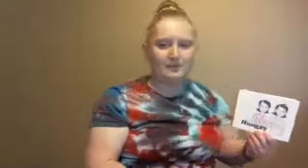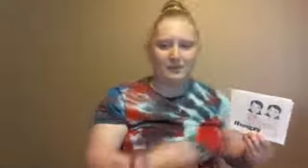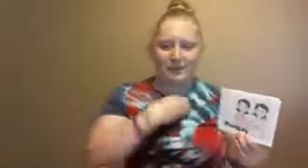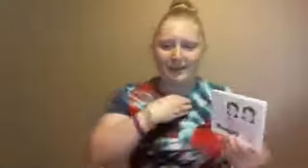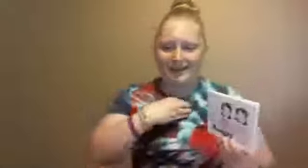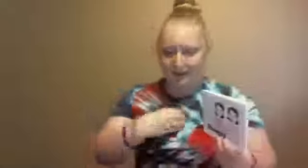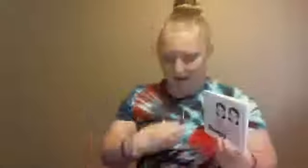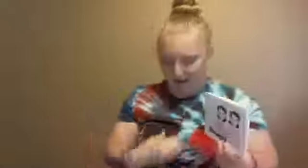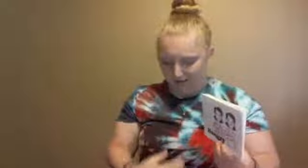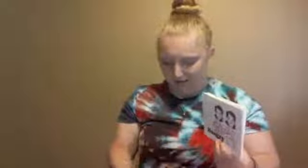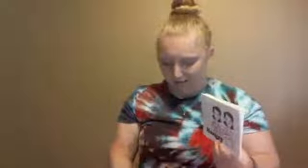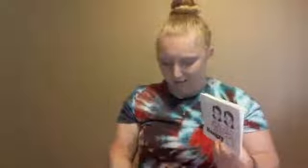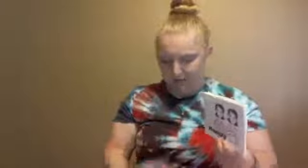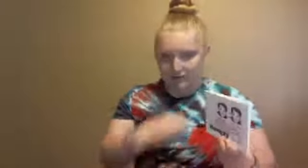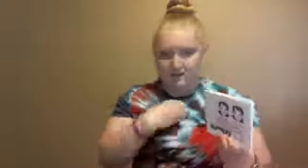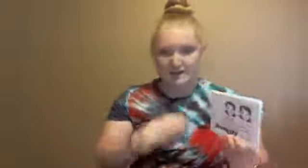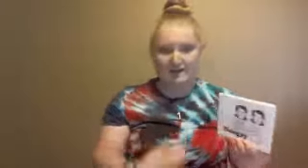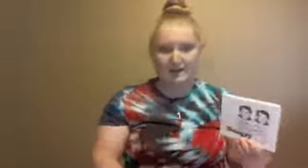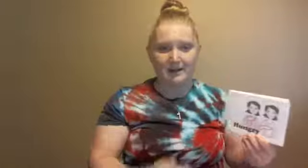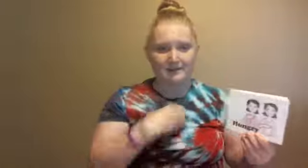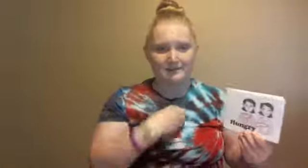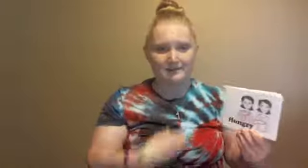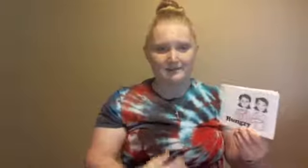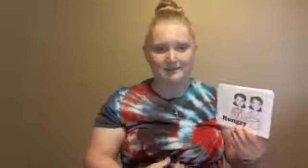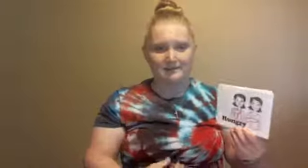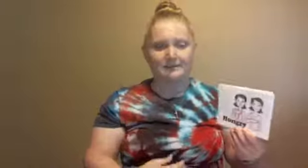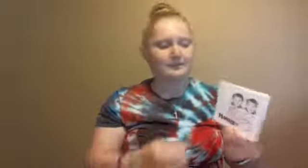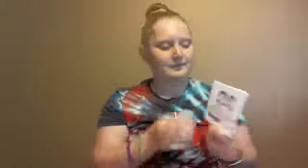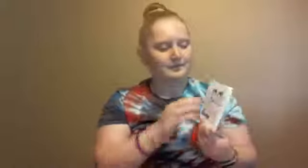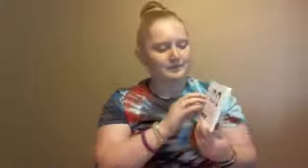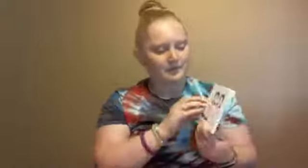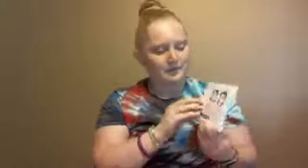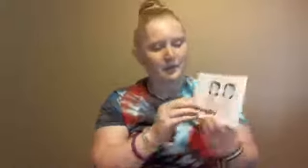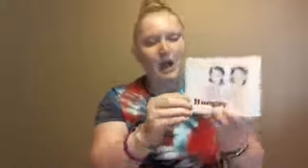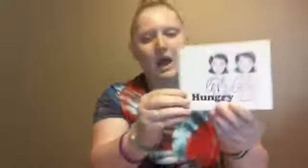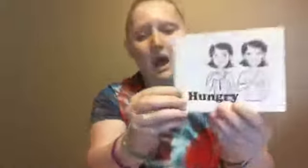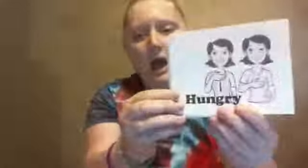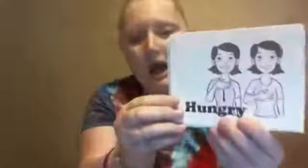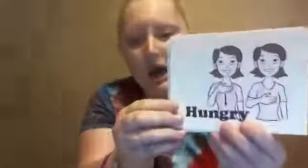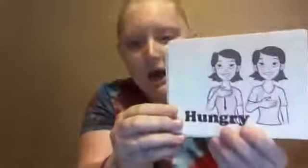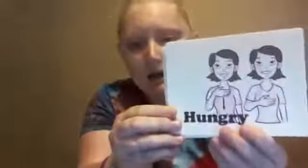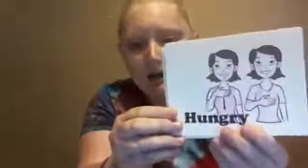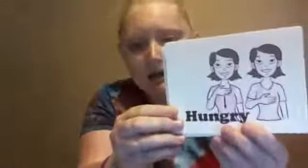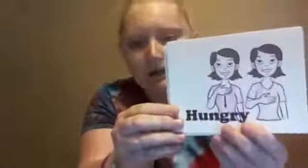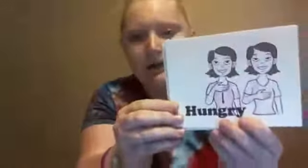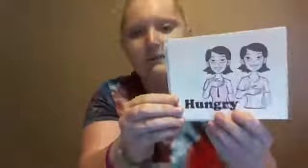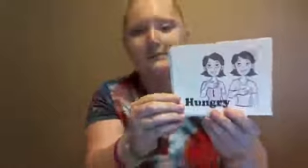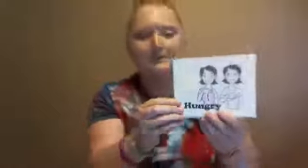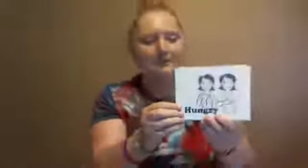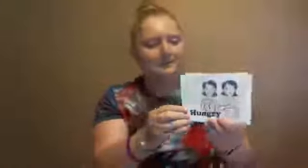So like the path to your stomach. So, hungry.